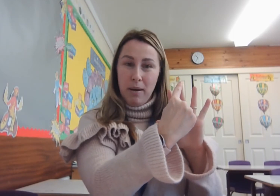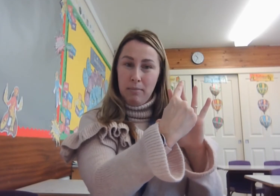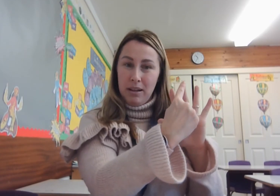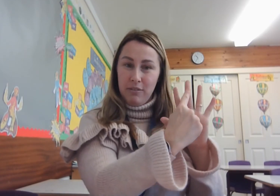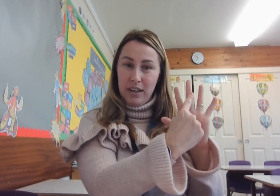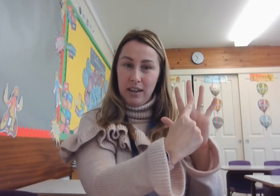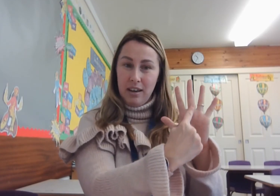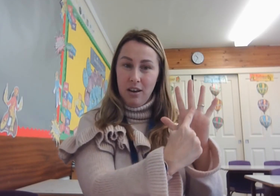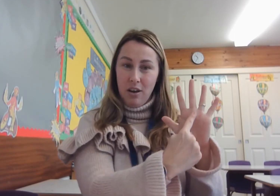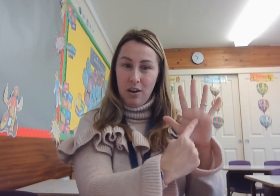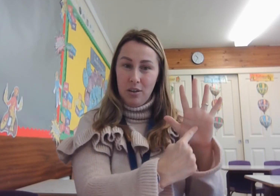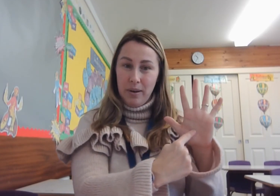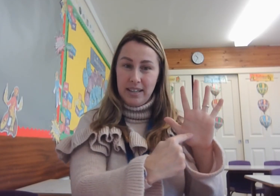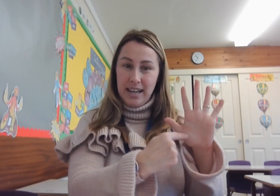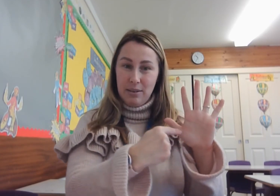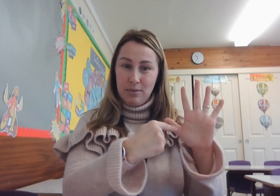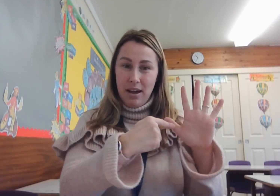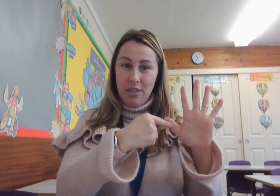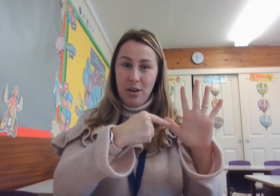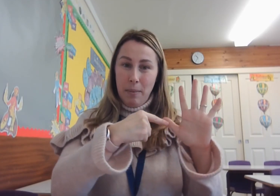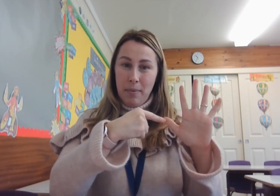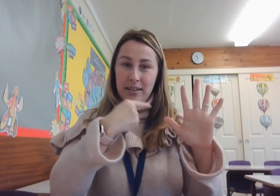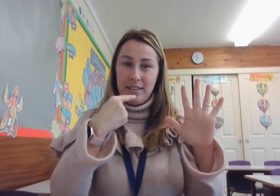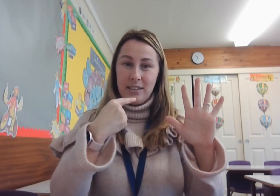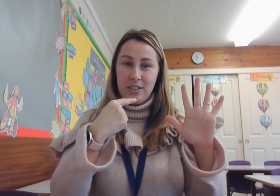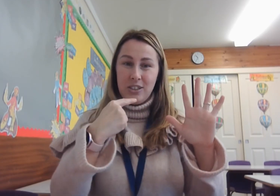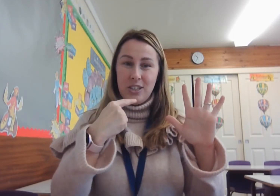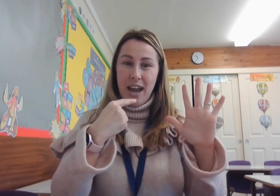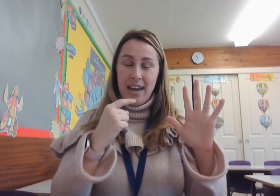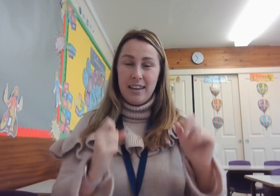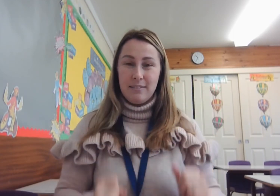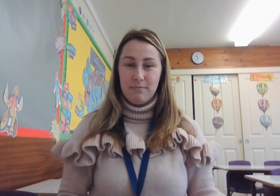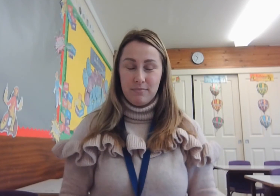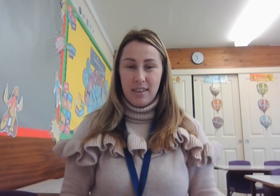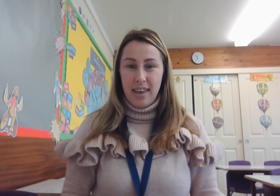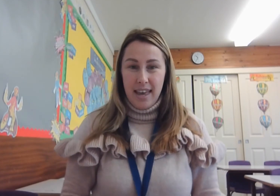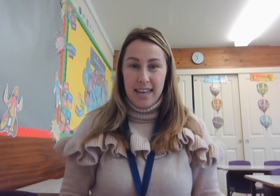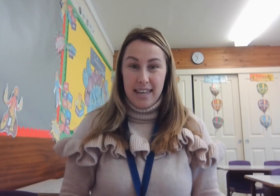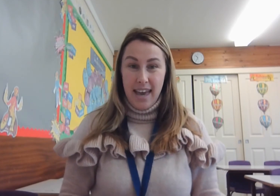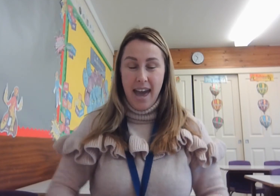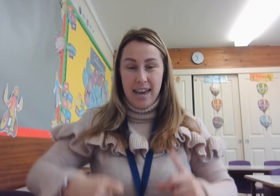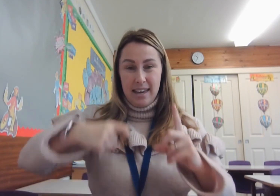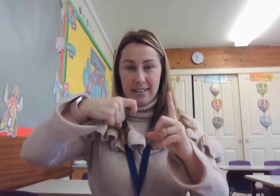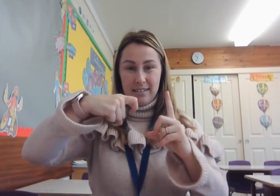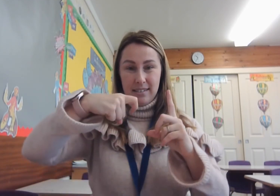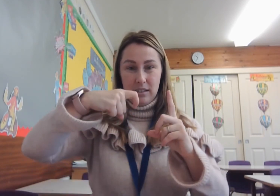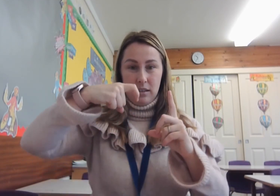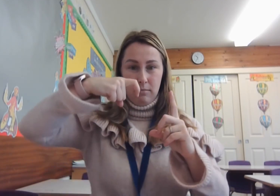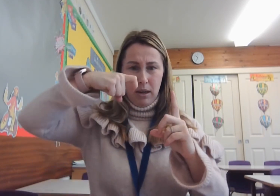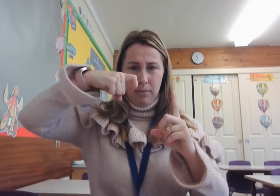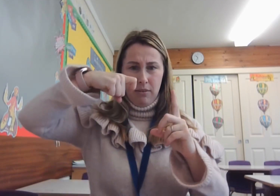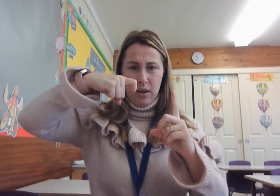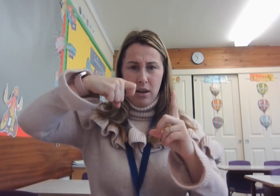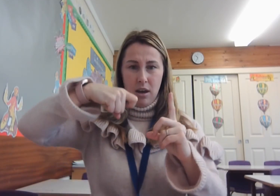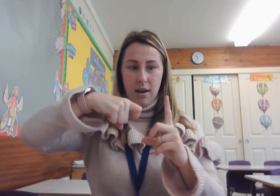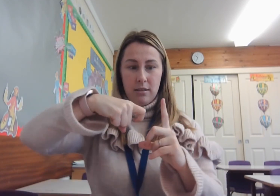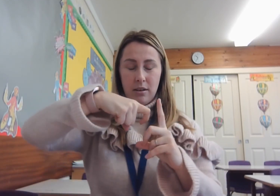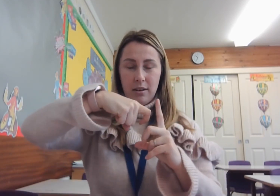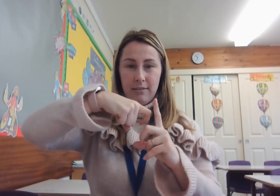middle finger all the way down to our thumb, J. K, bit of a curl on our